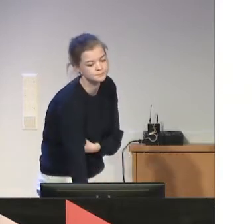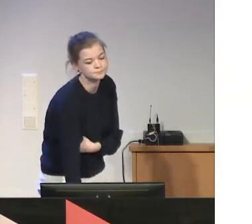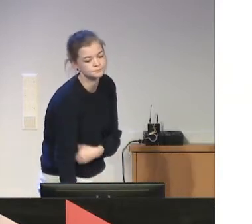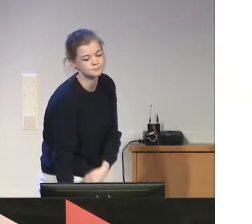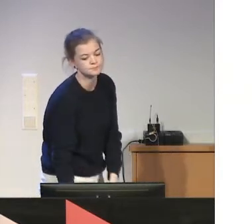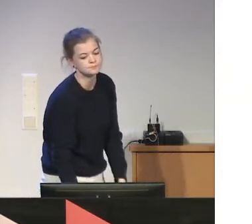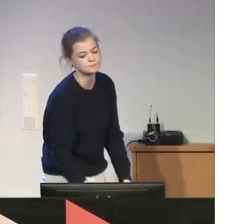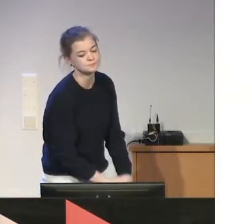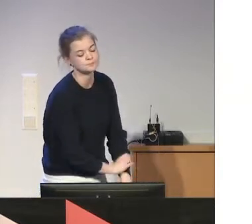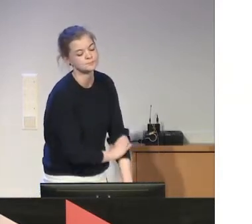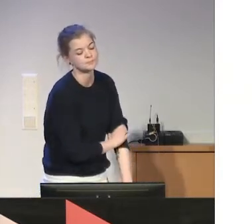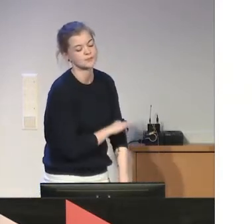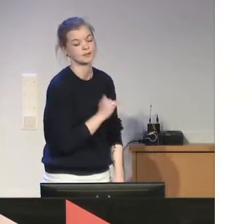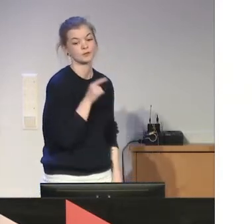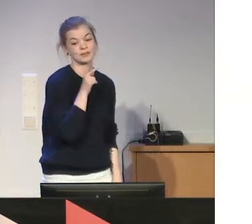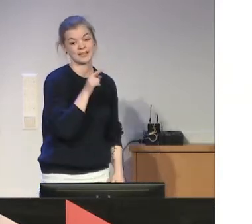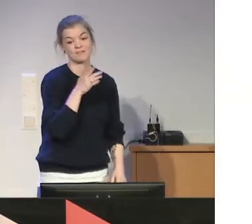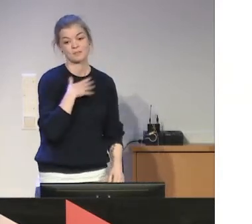the spaces.